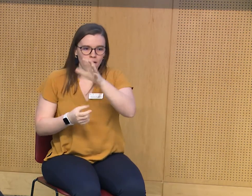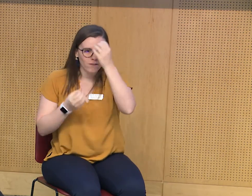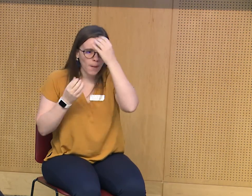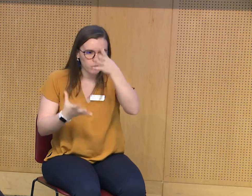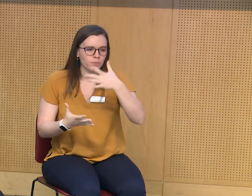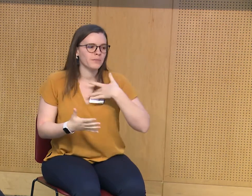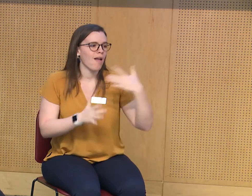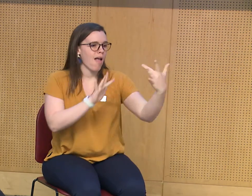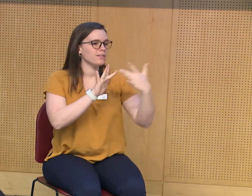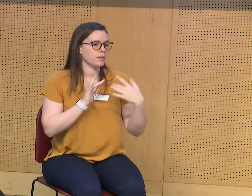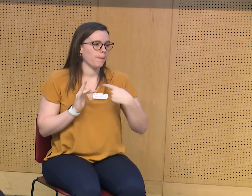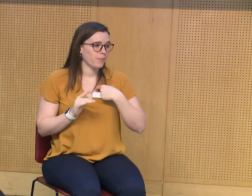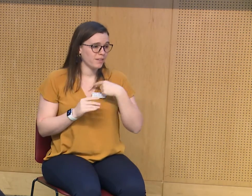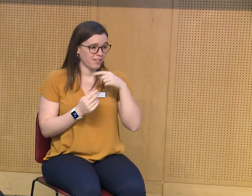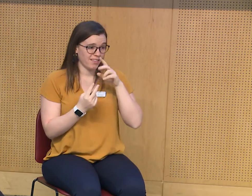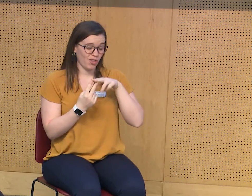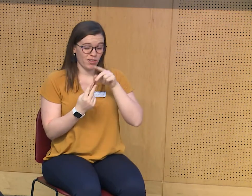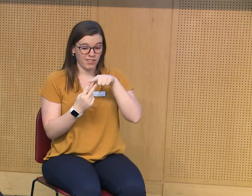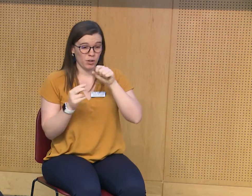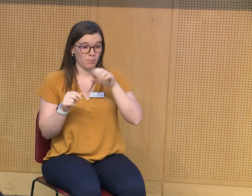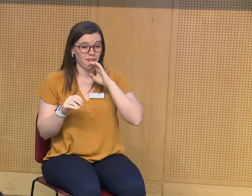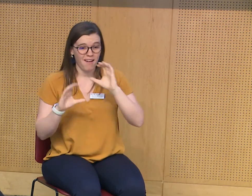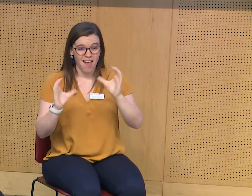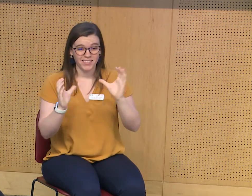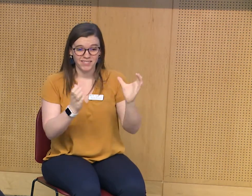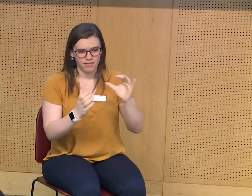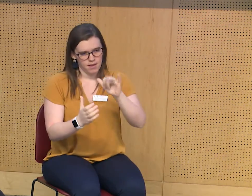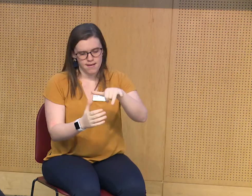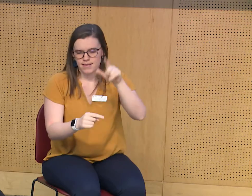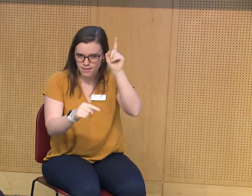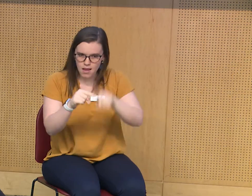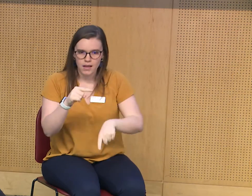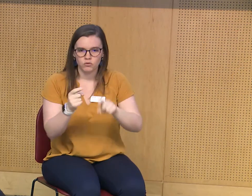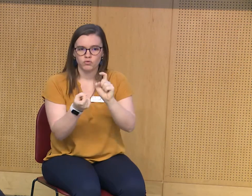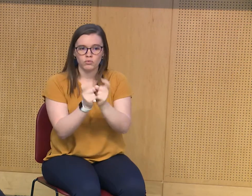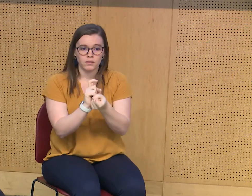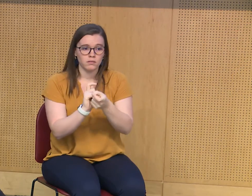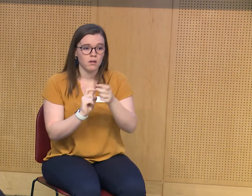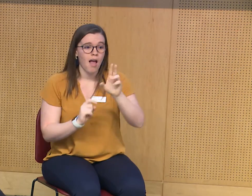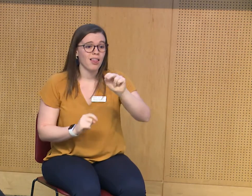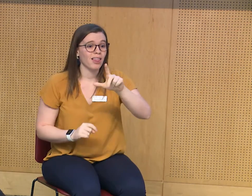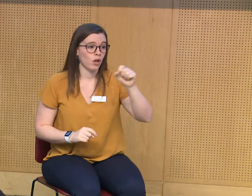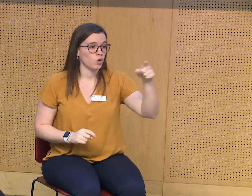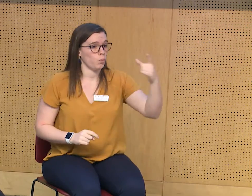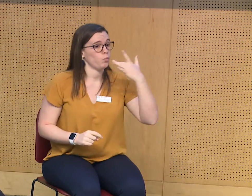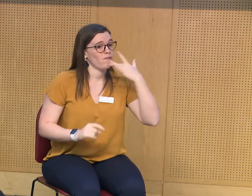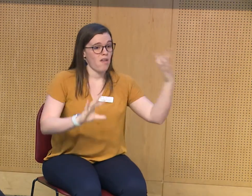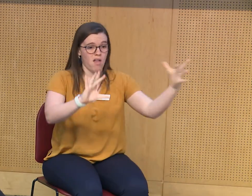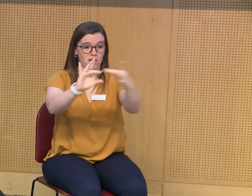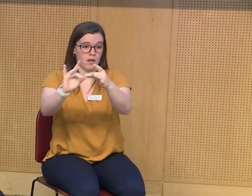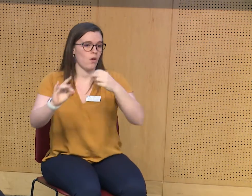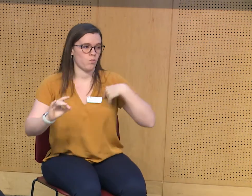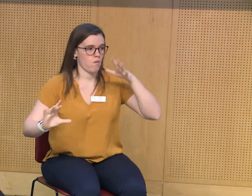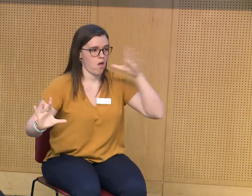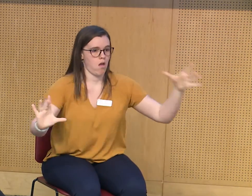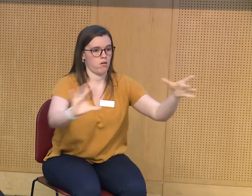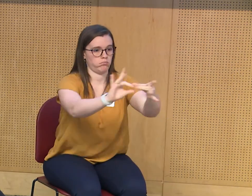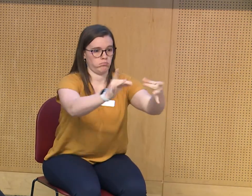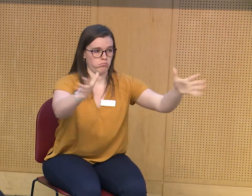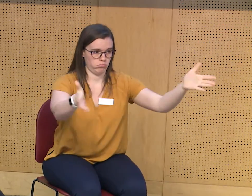And if that's the case, contact me because I can see it. If there's a classroom in that space, I cannot change that